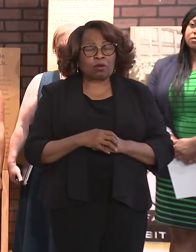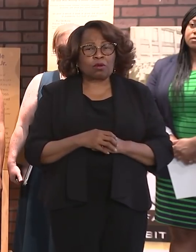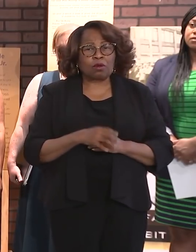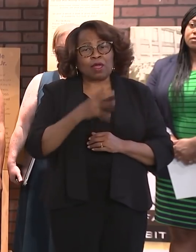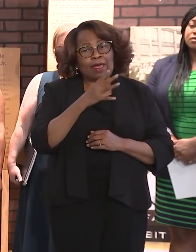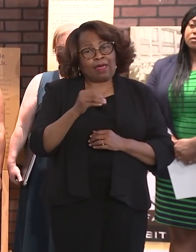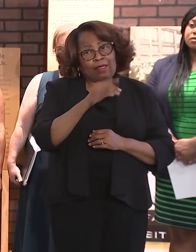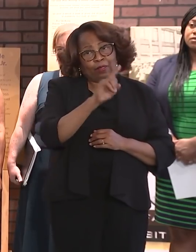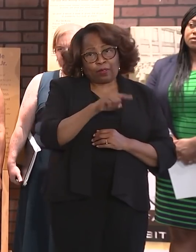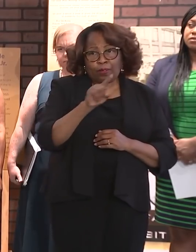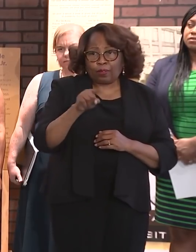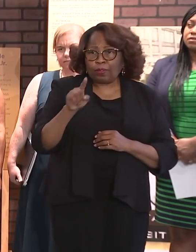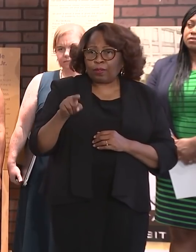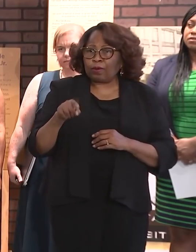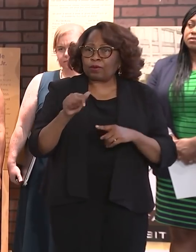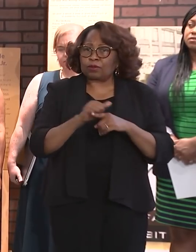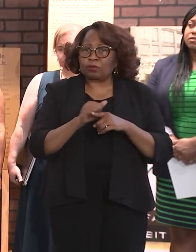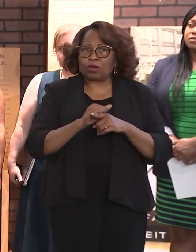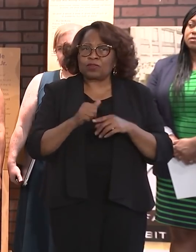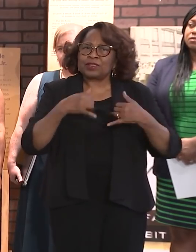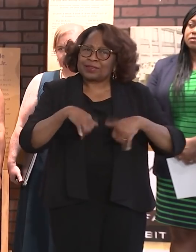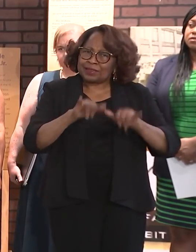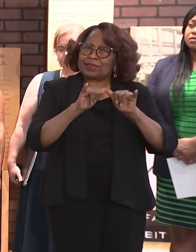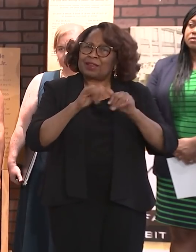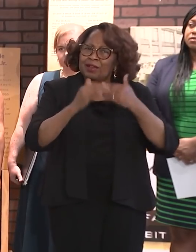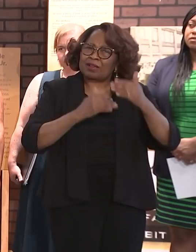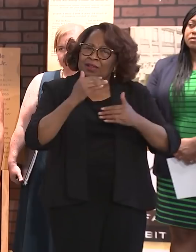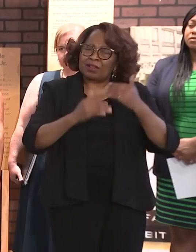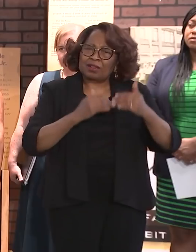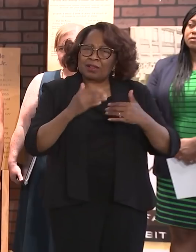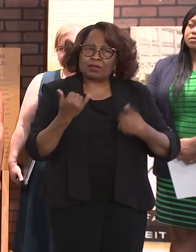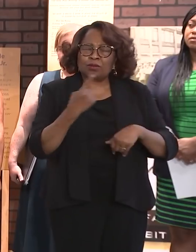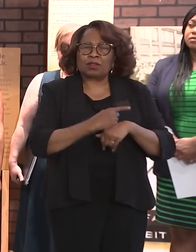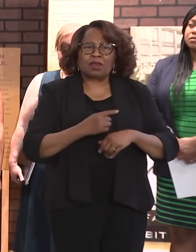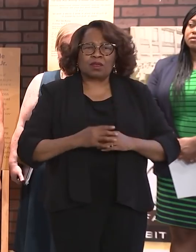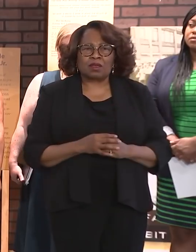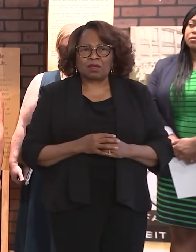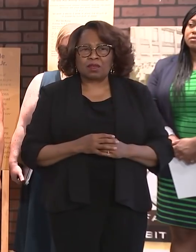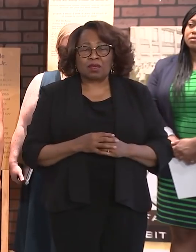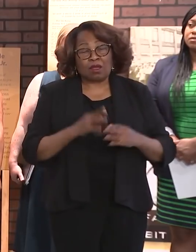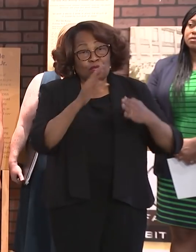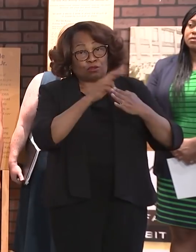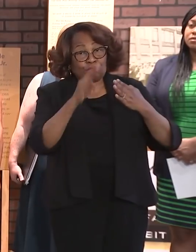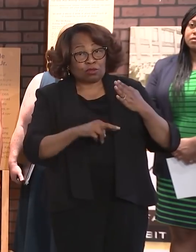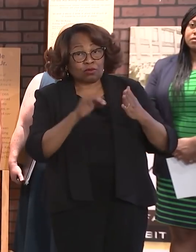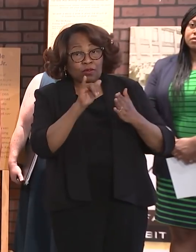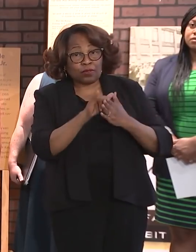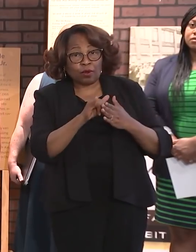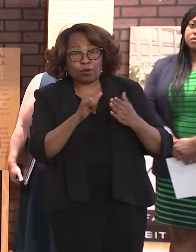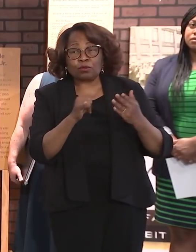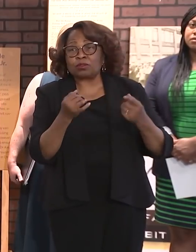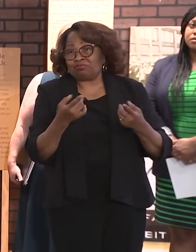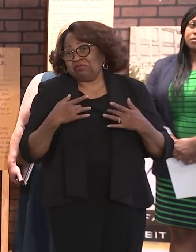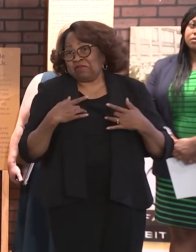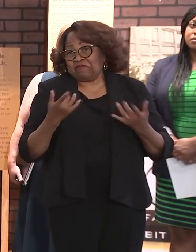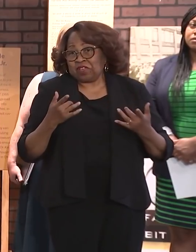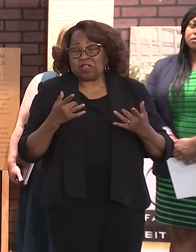those historic practices still reverberate today. The results of these events and practices